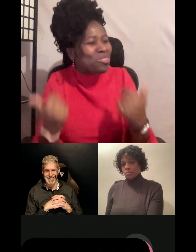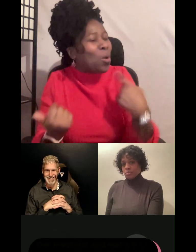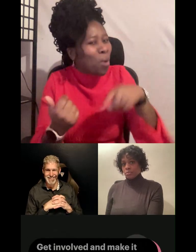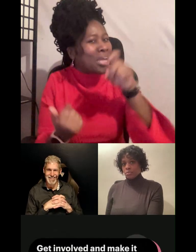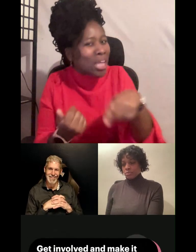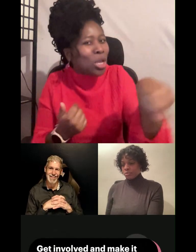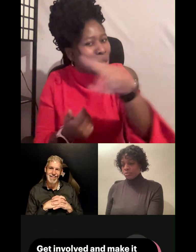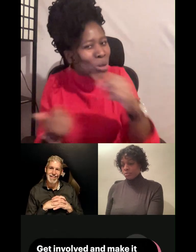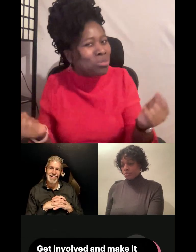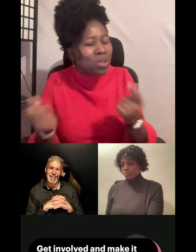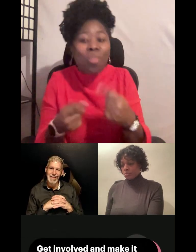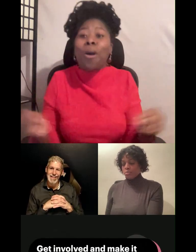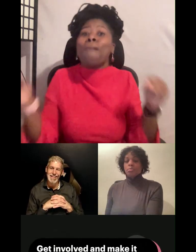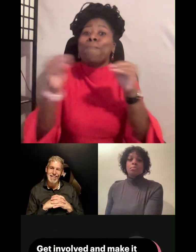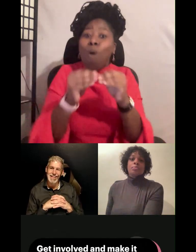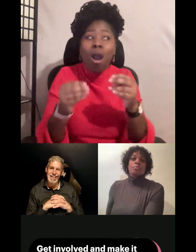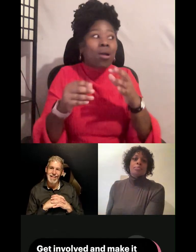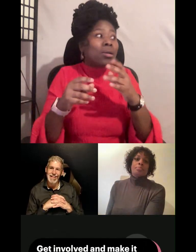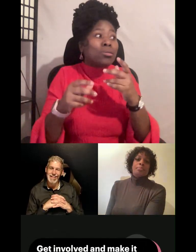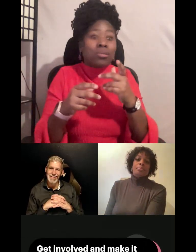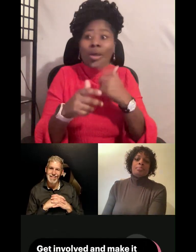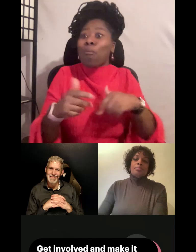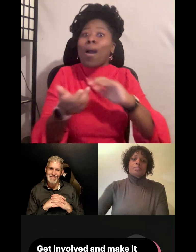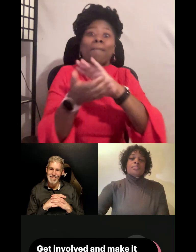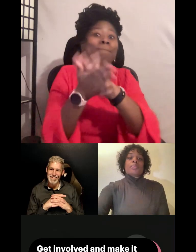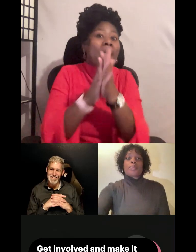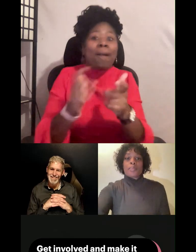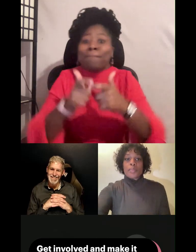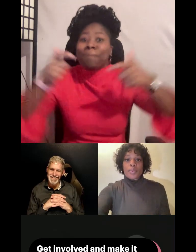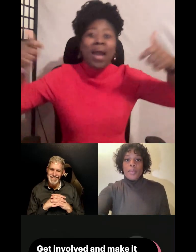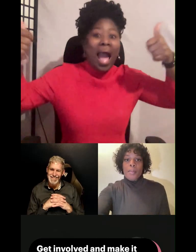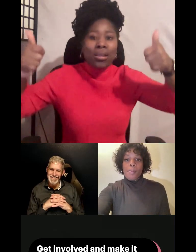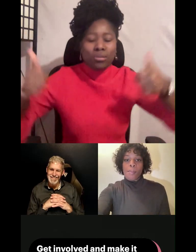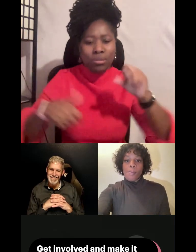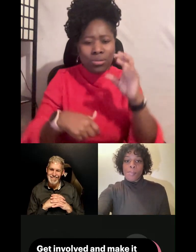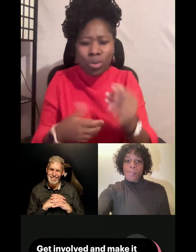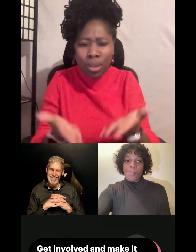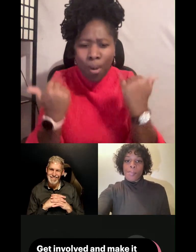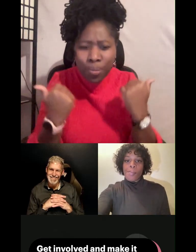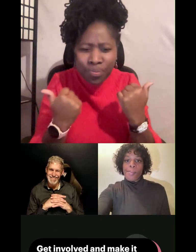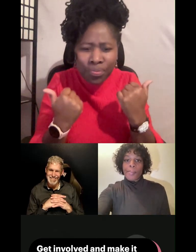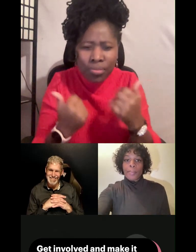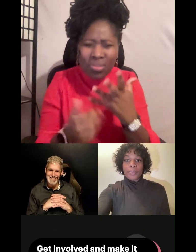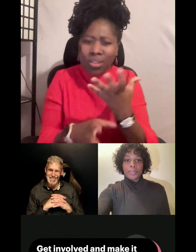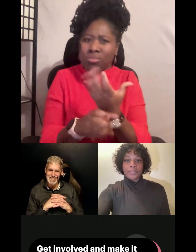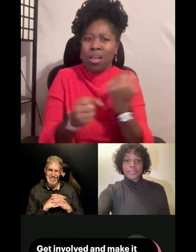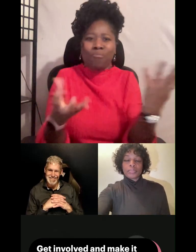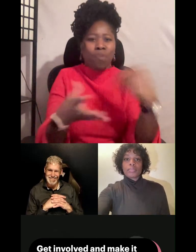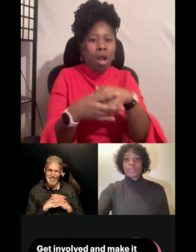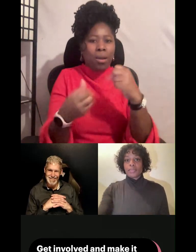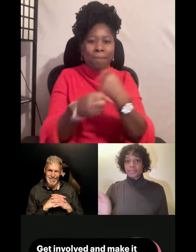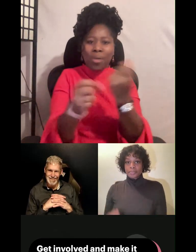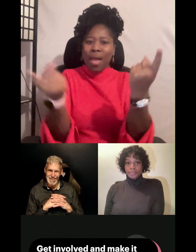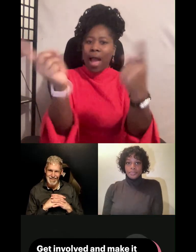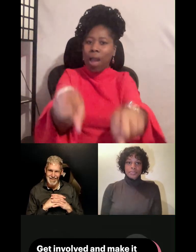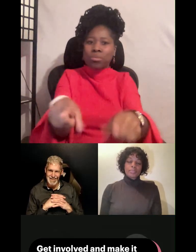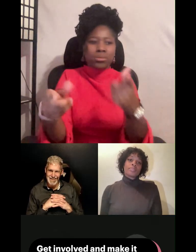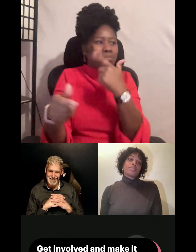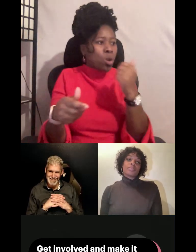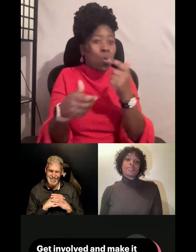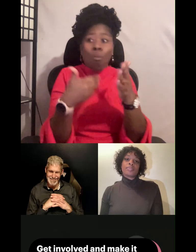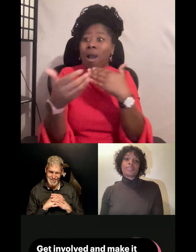dreams. So that's really it. Come on. We need all of you. You'll become